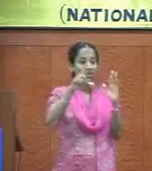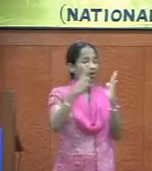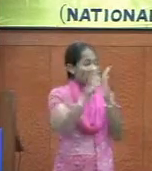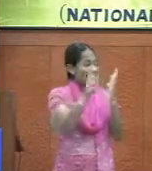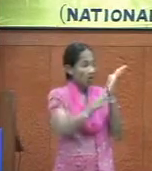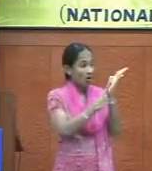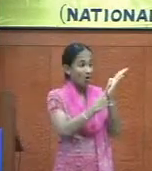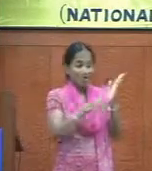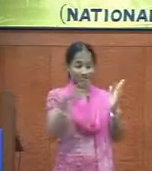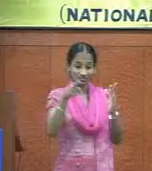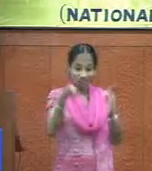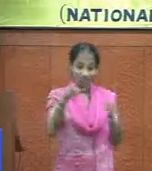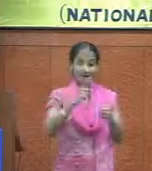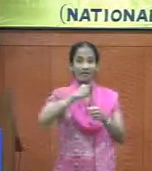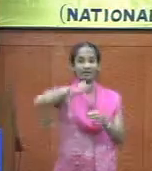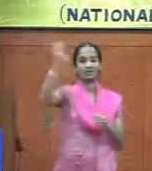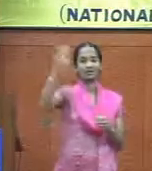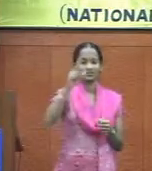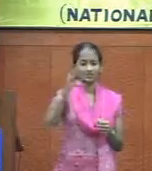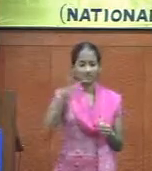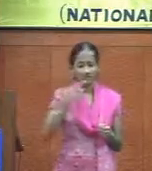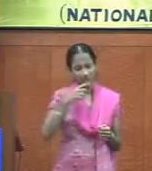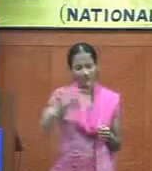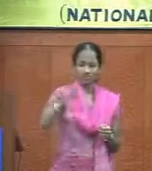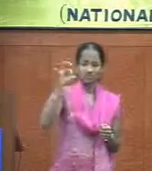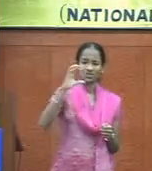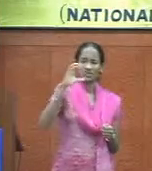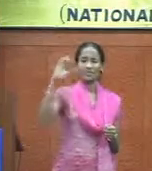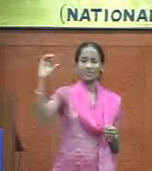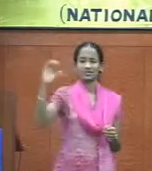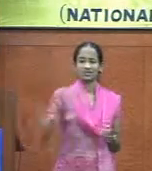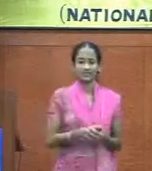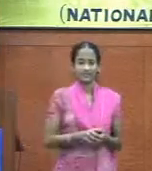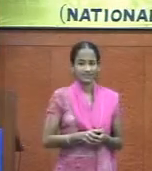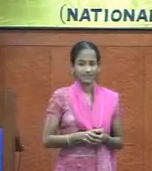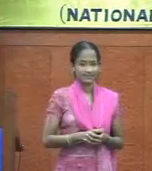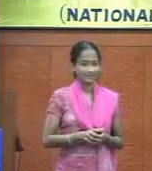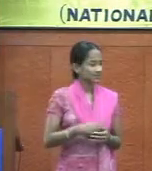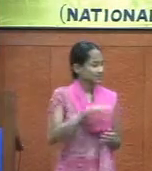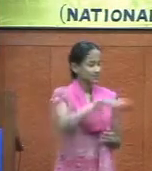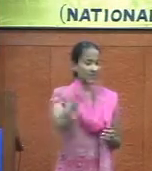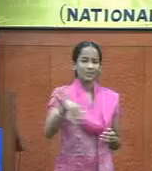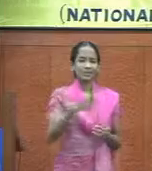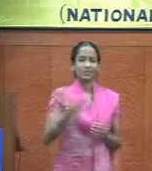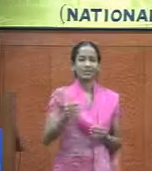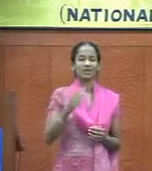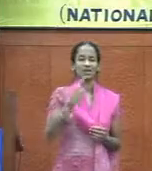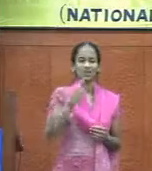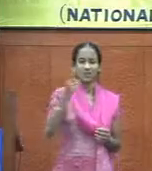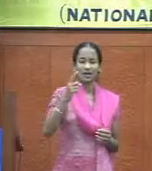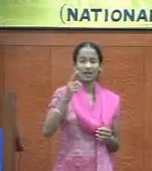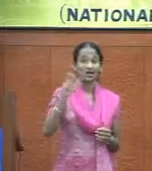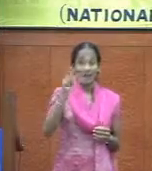to ask for it. Now what we have seen is that wherever people have made the loudest noise,